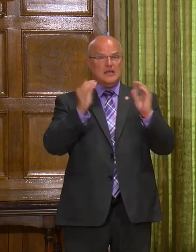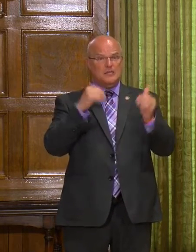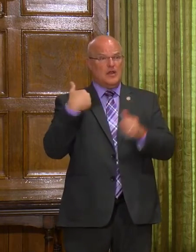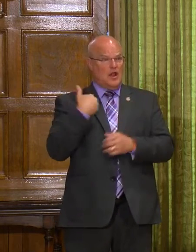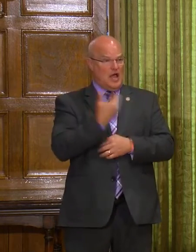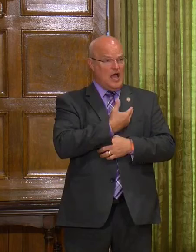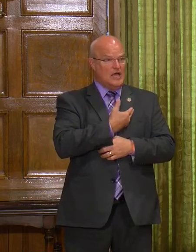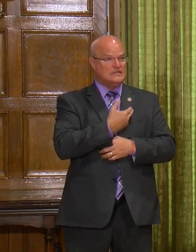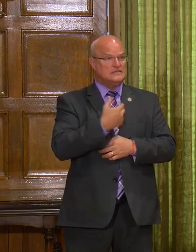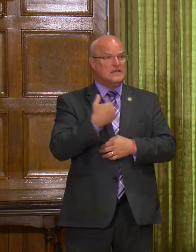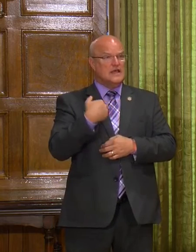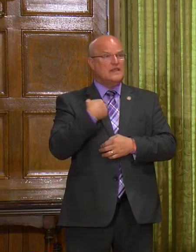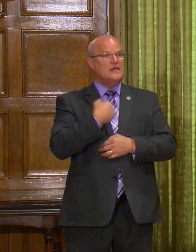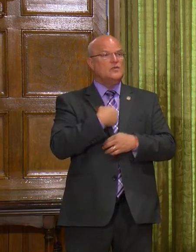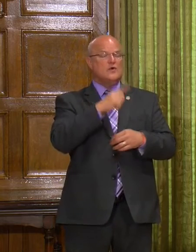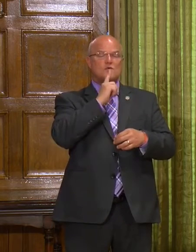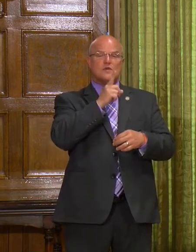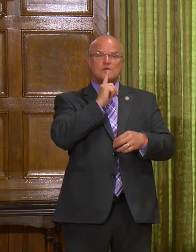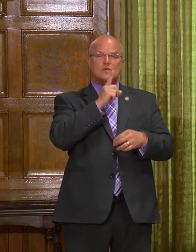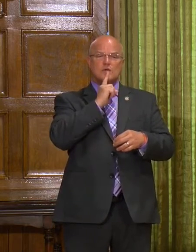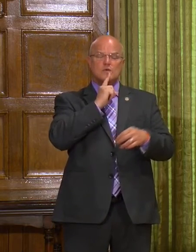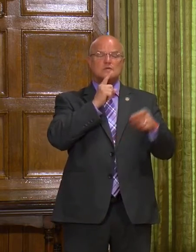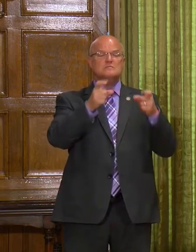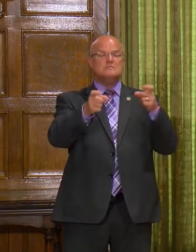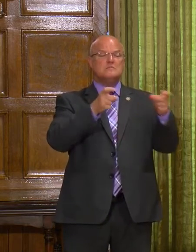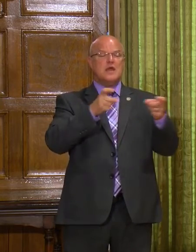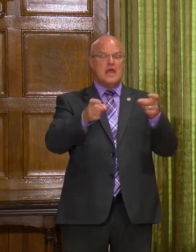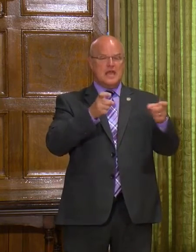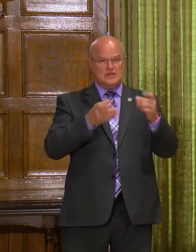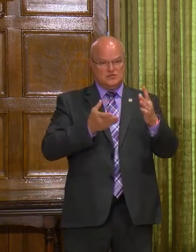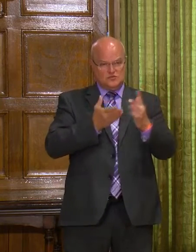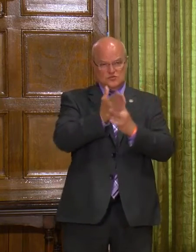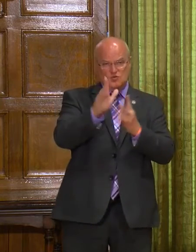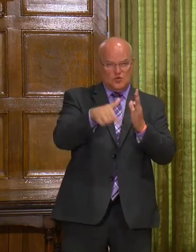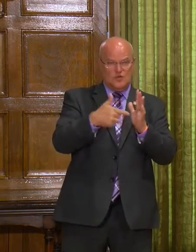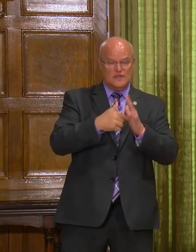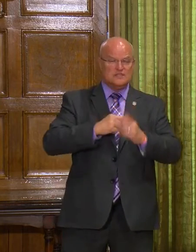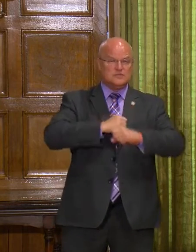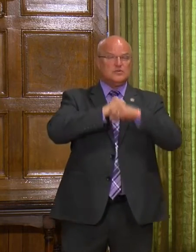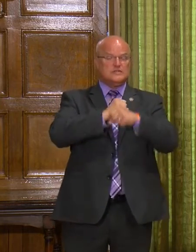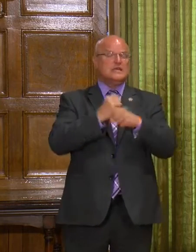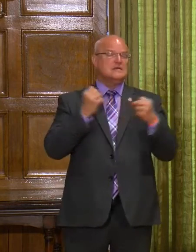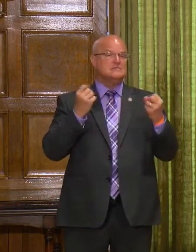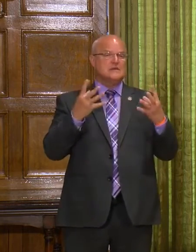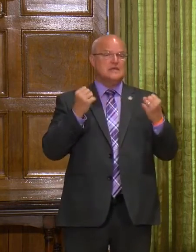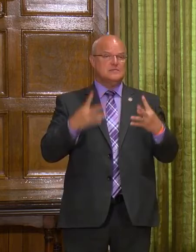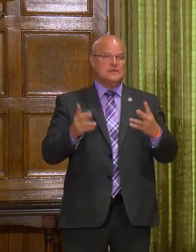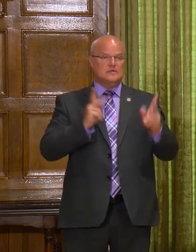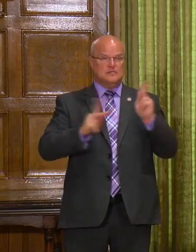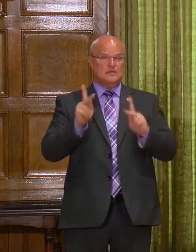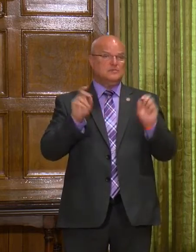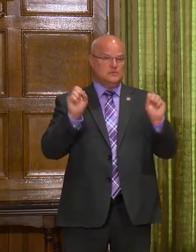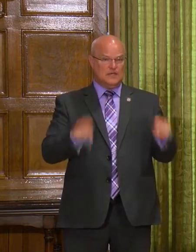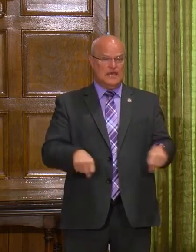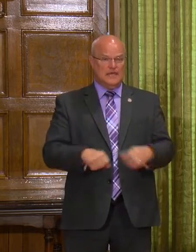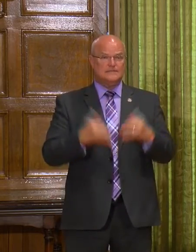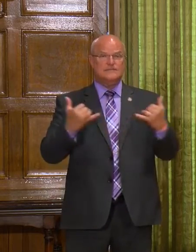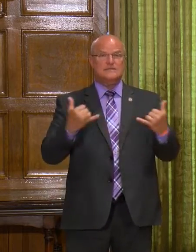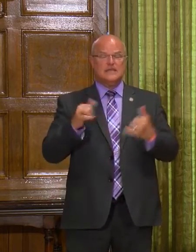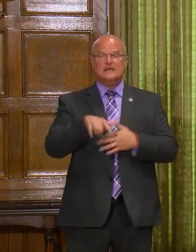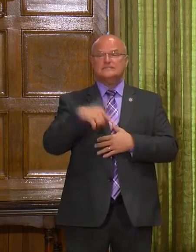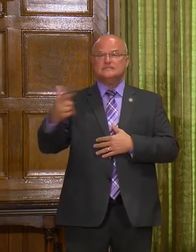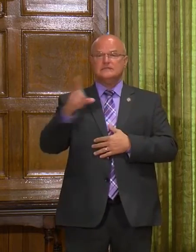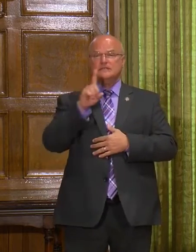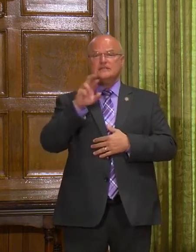us, that we have really been able to manage our way through this to protect as many patients as we can. With that,